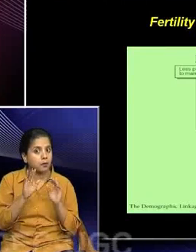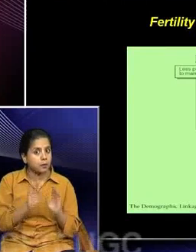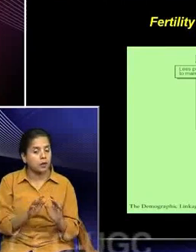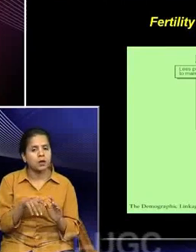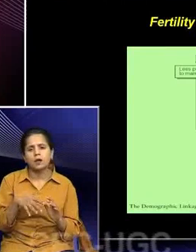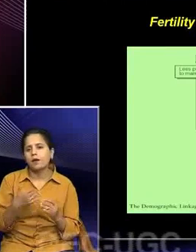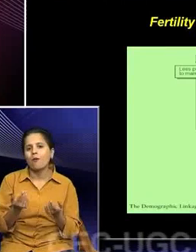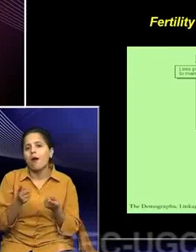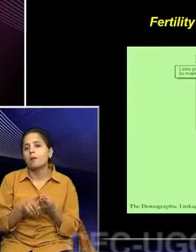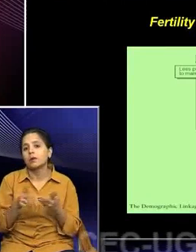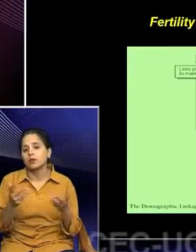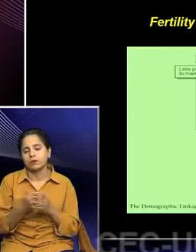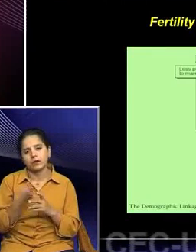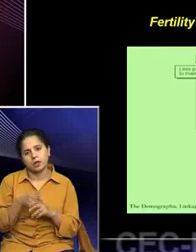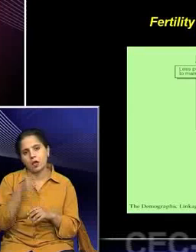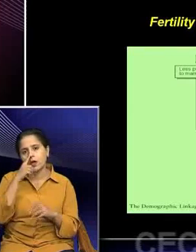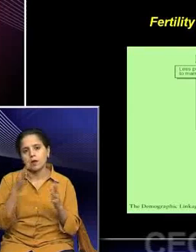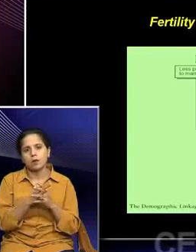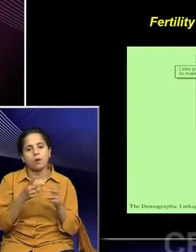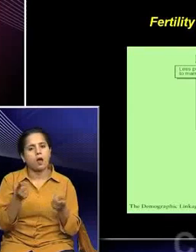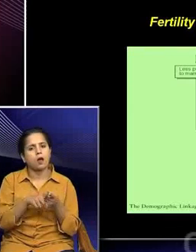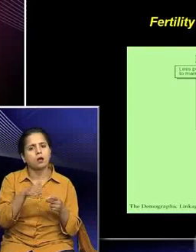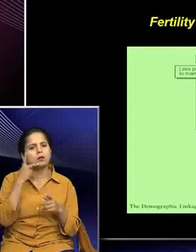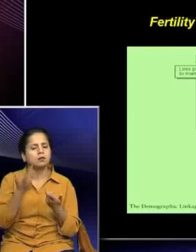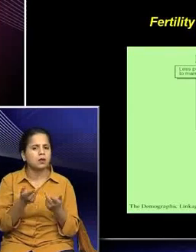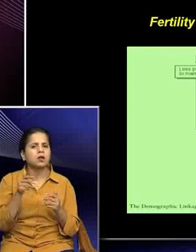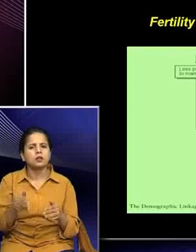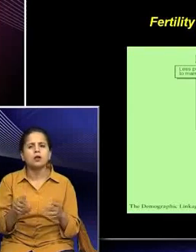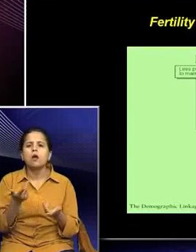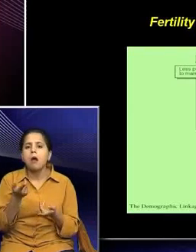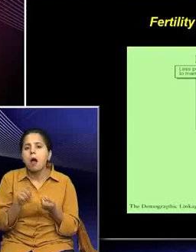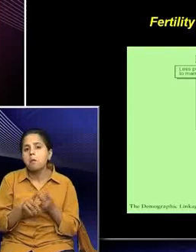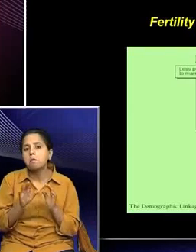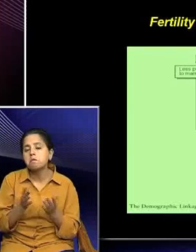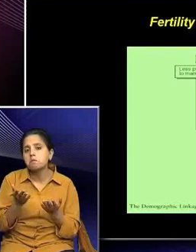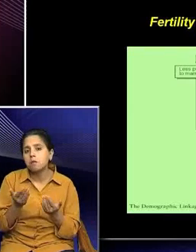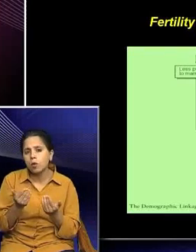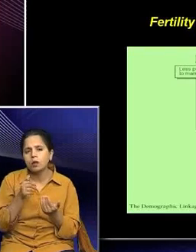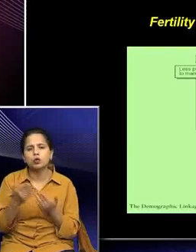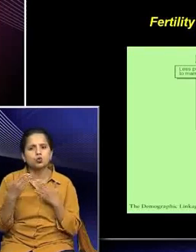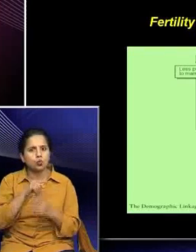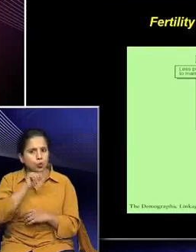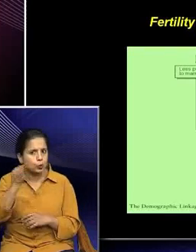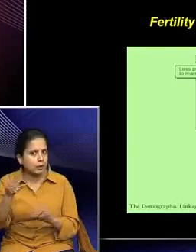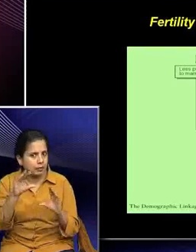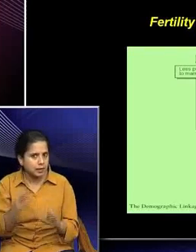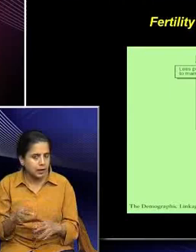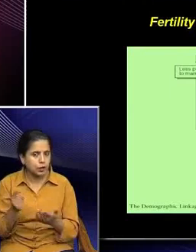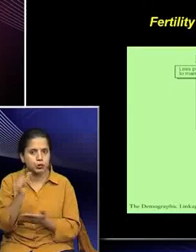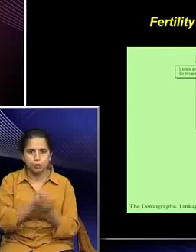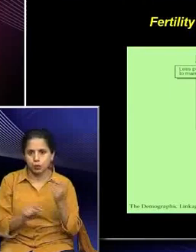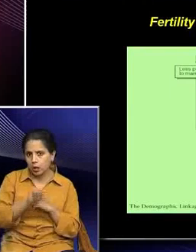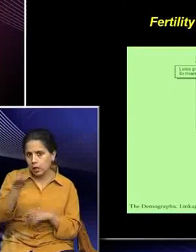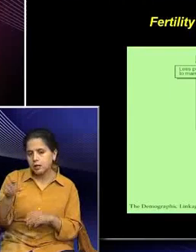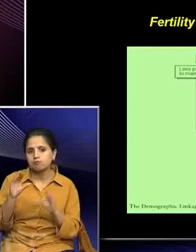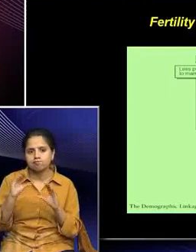what happens that then women would get smaller or fewer chances to go into schools and colleges and university.